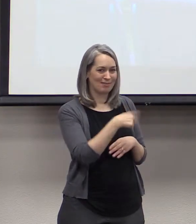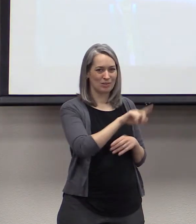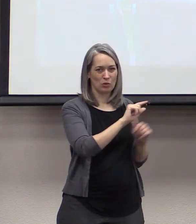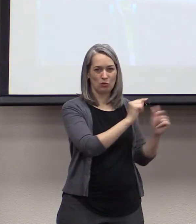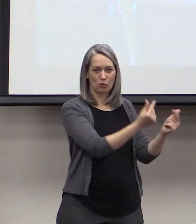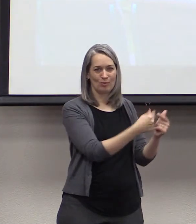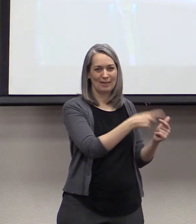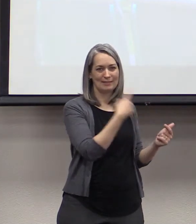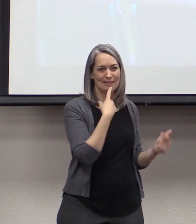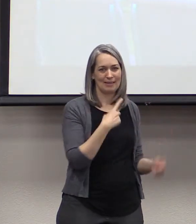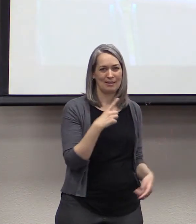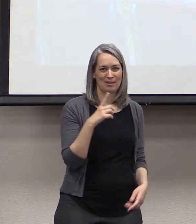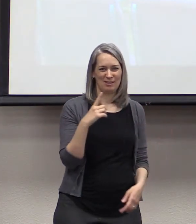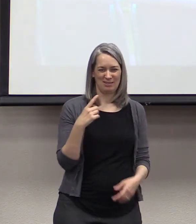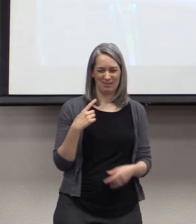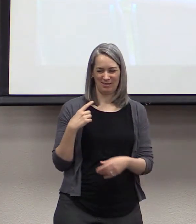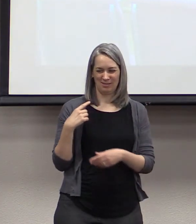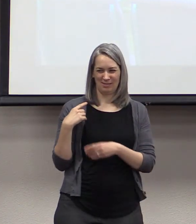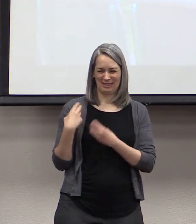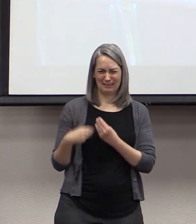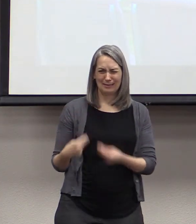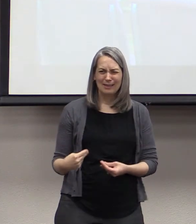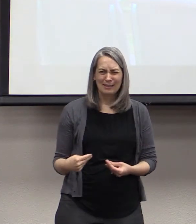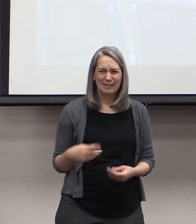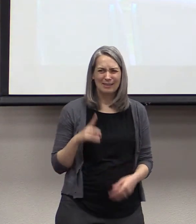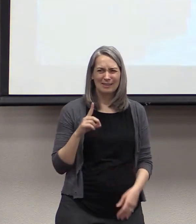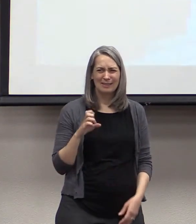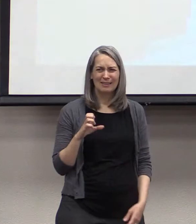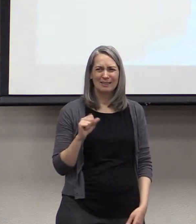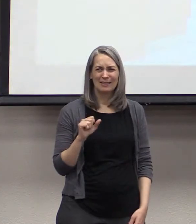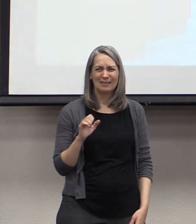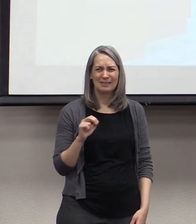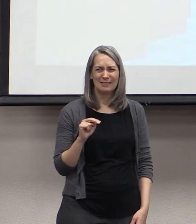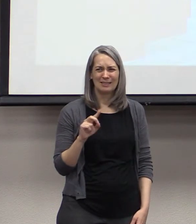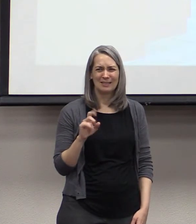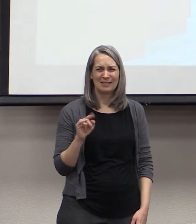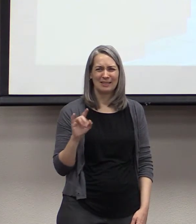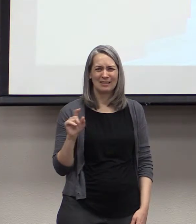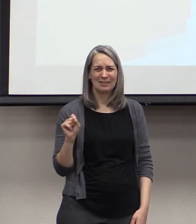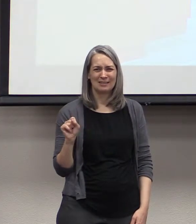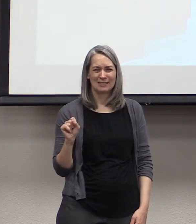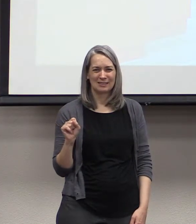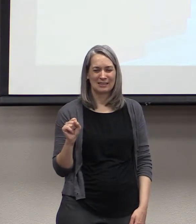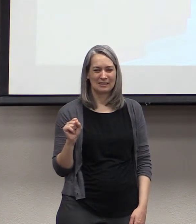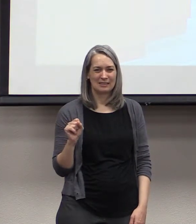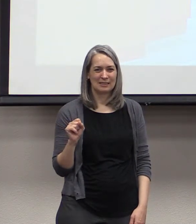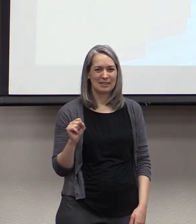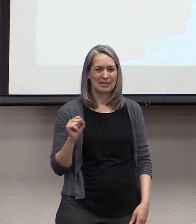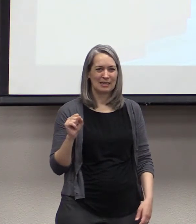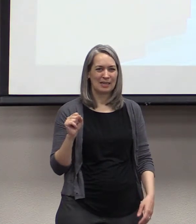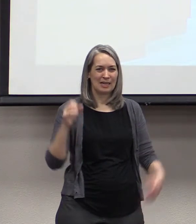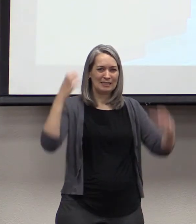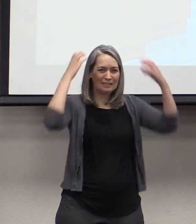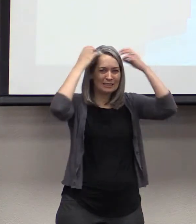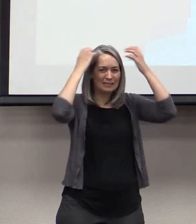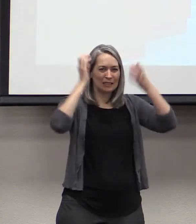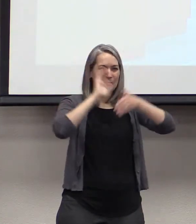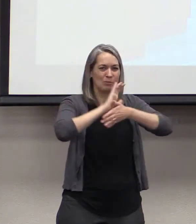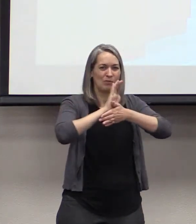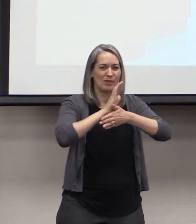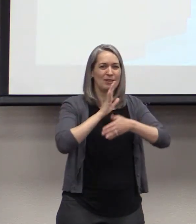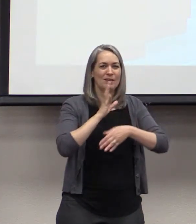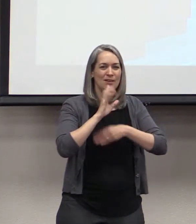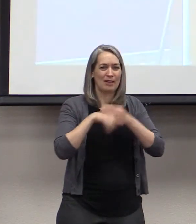lines of Descendants. It's a Disney movie dealing with the children of the Disney